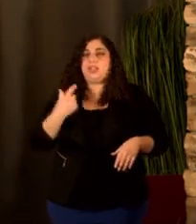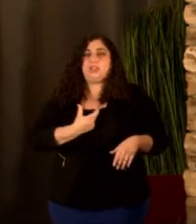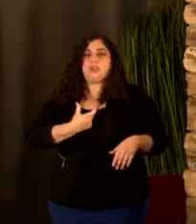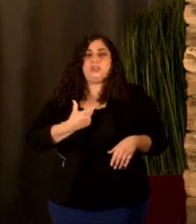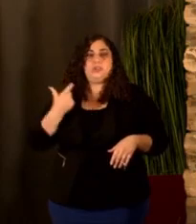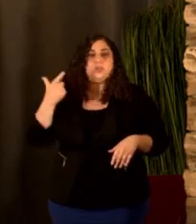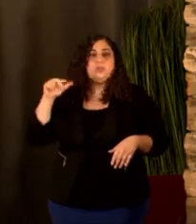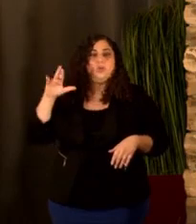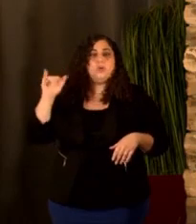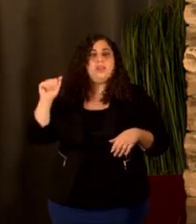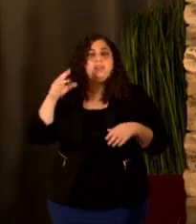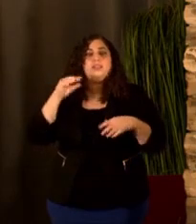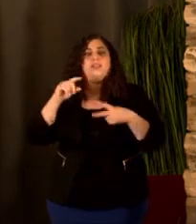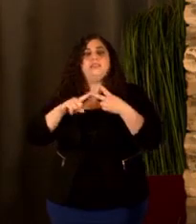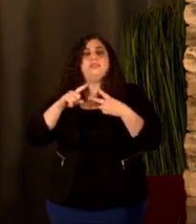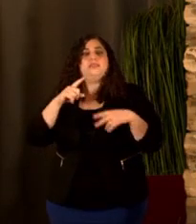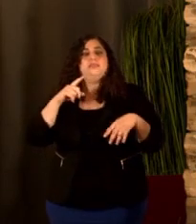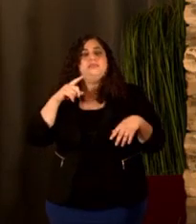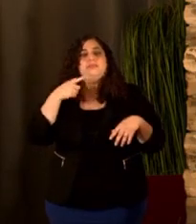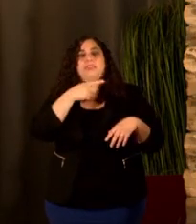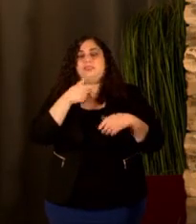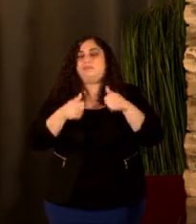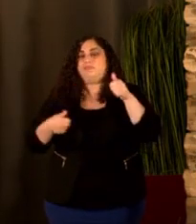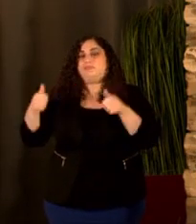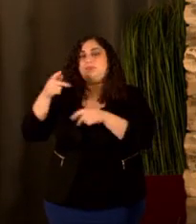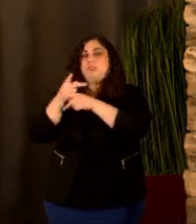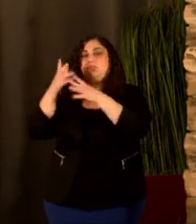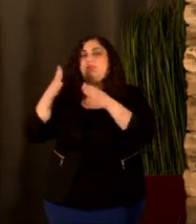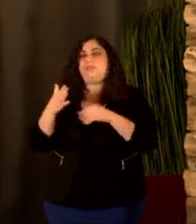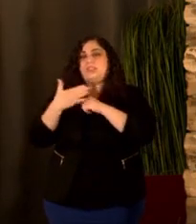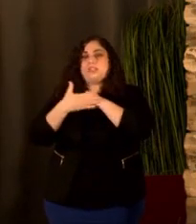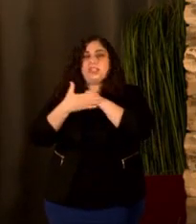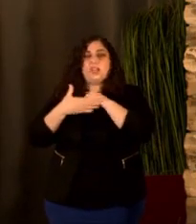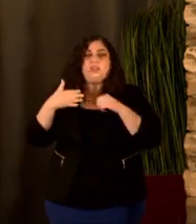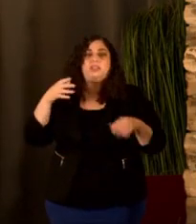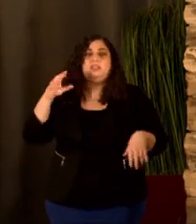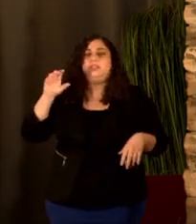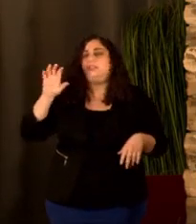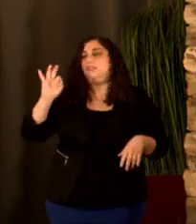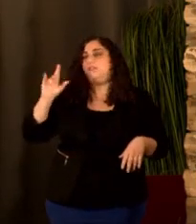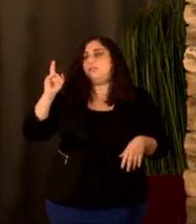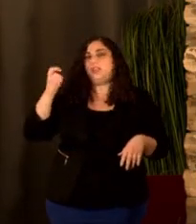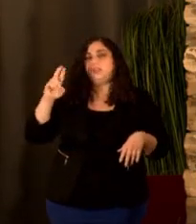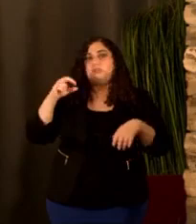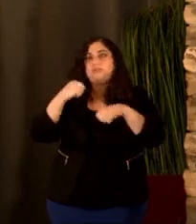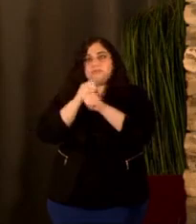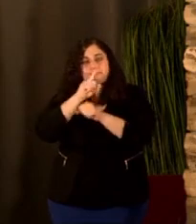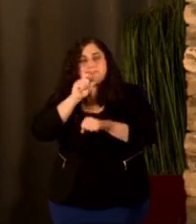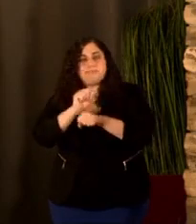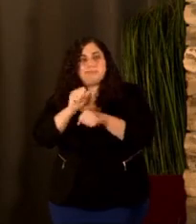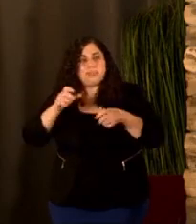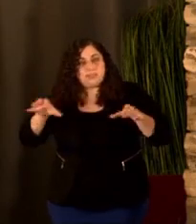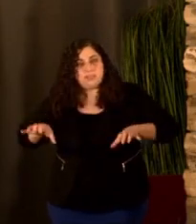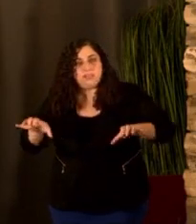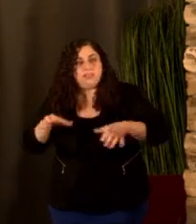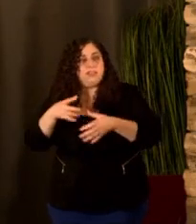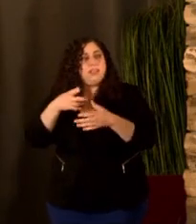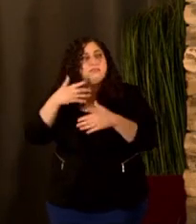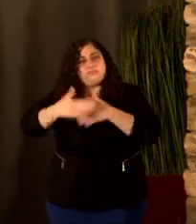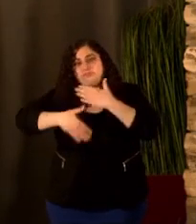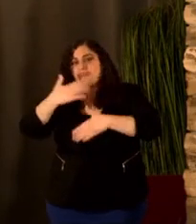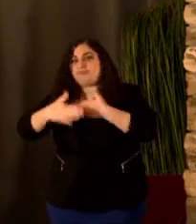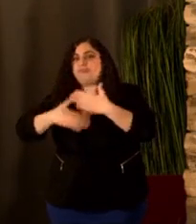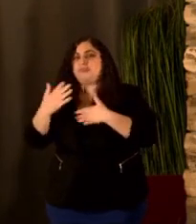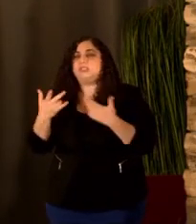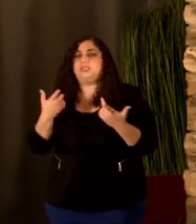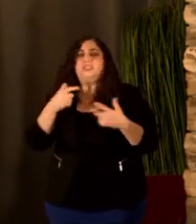County Board of Supervisors, Nathan Fletcher, for making this happen. By the way, that's not just rote and cliche. That's not just me patronizing two